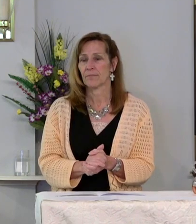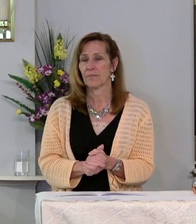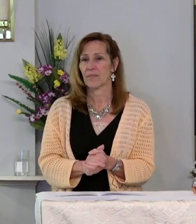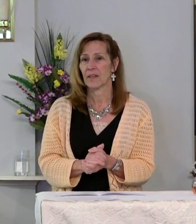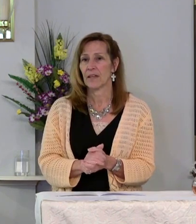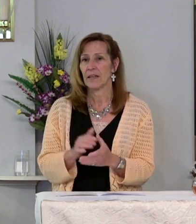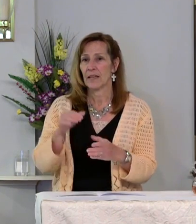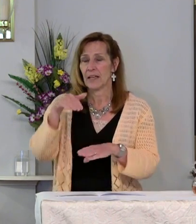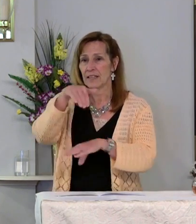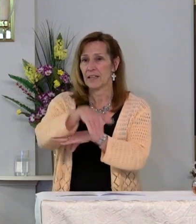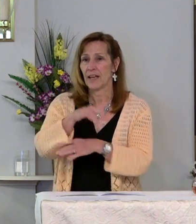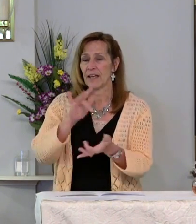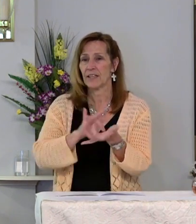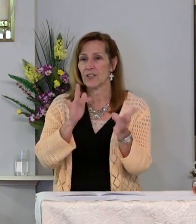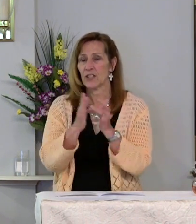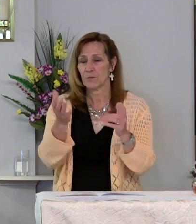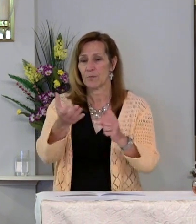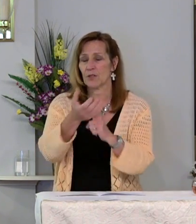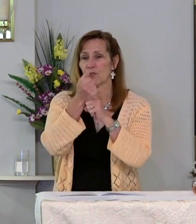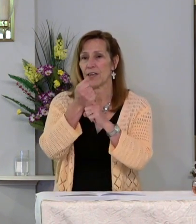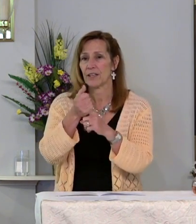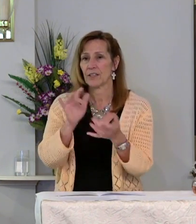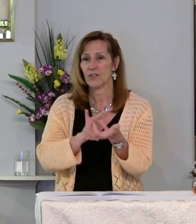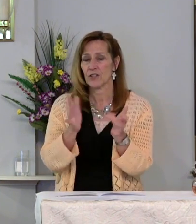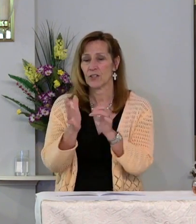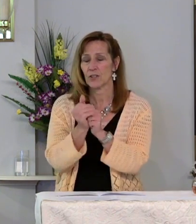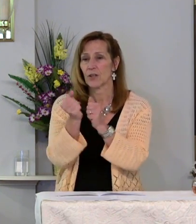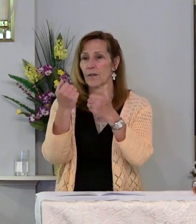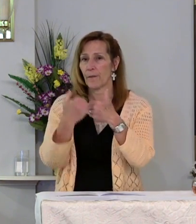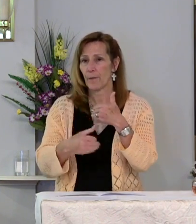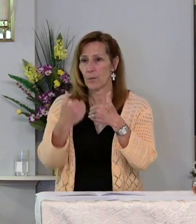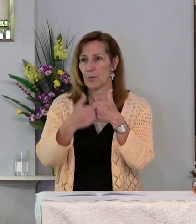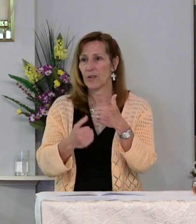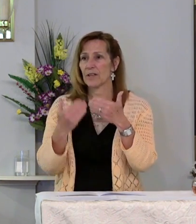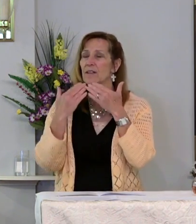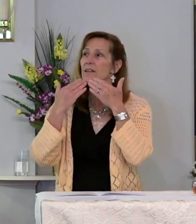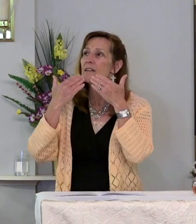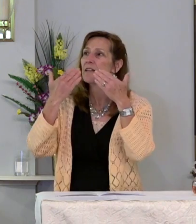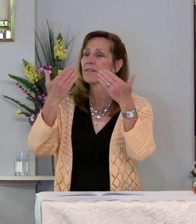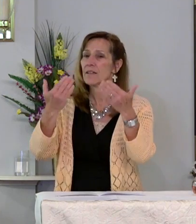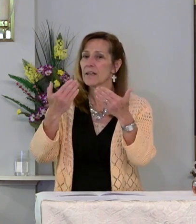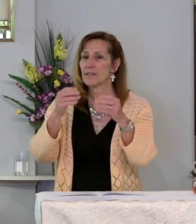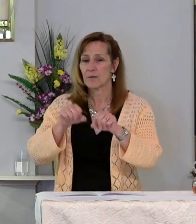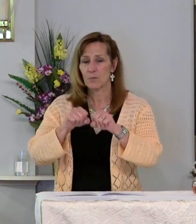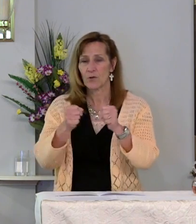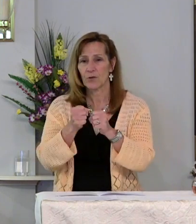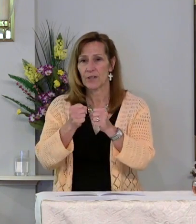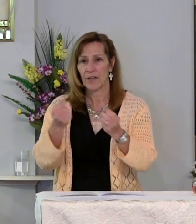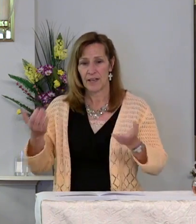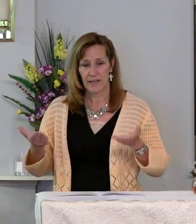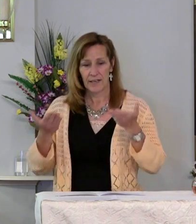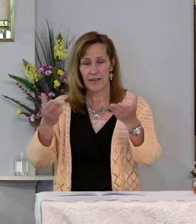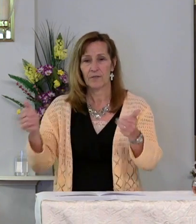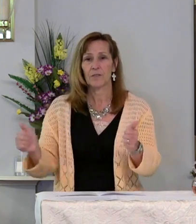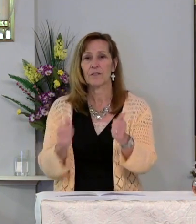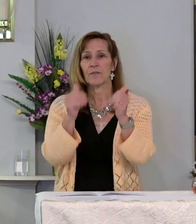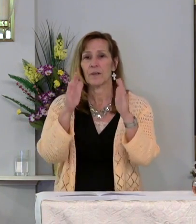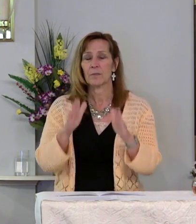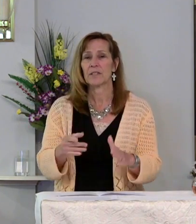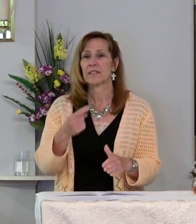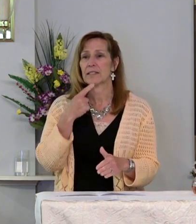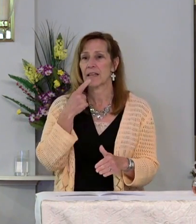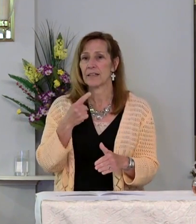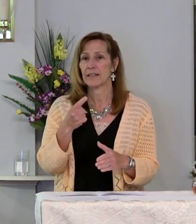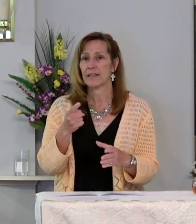the night in which he was betrayed, our Lord Jesus took bread, gave thanks, broke it, and gave it to his